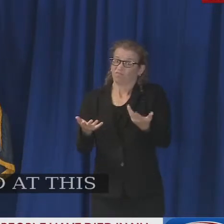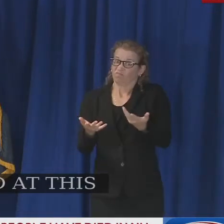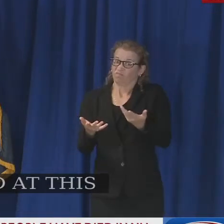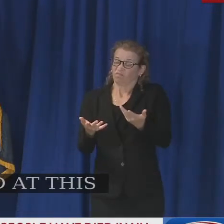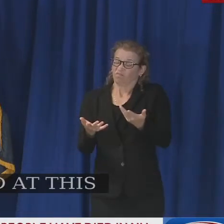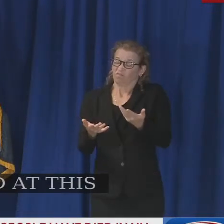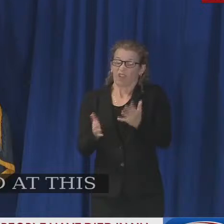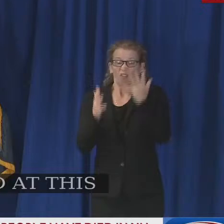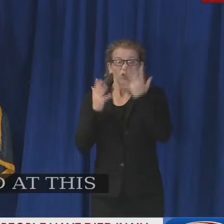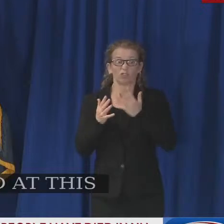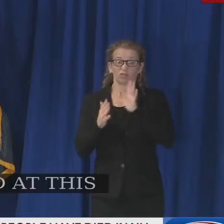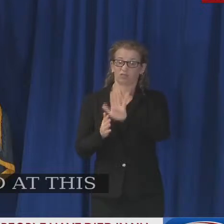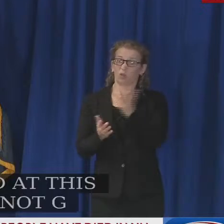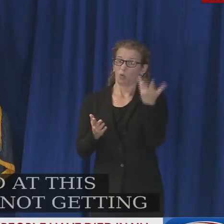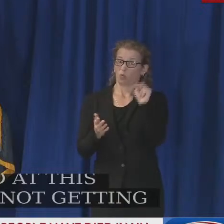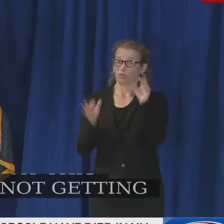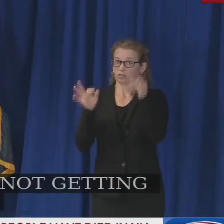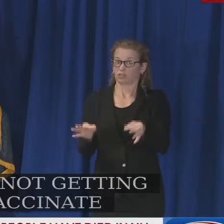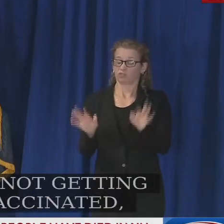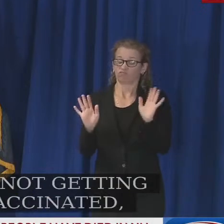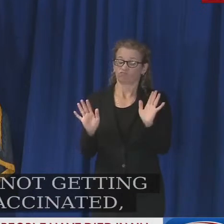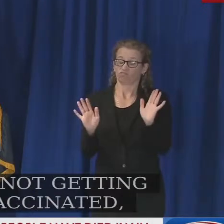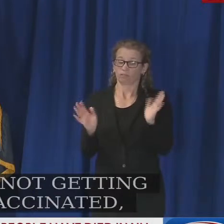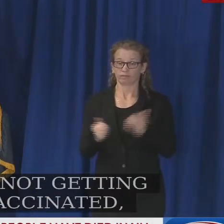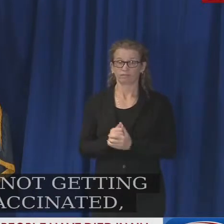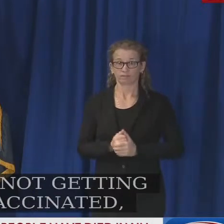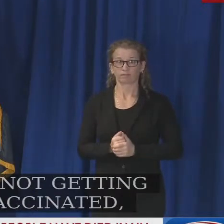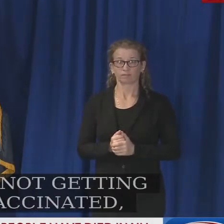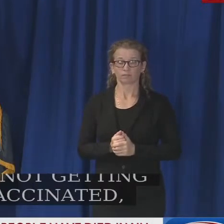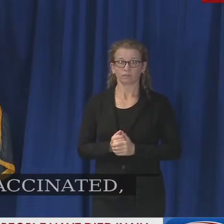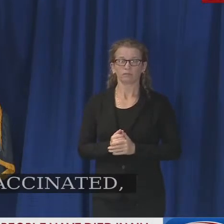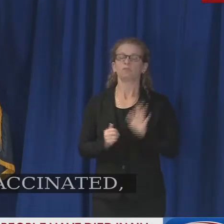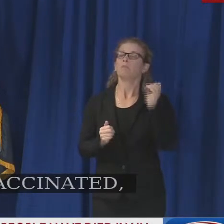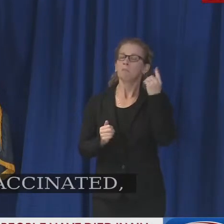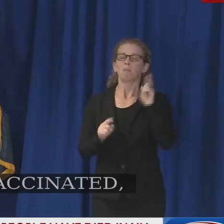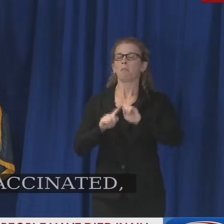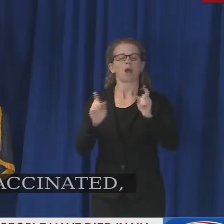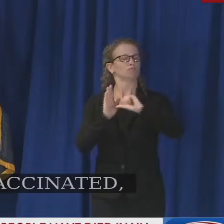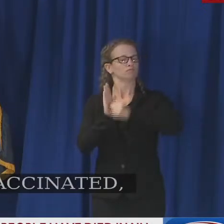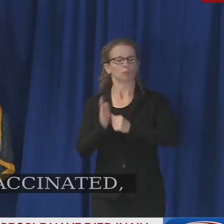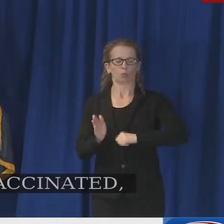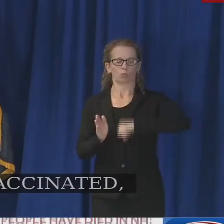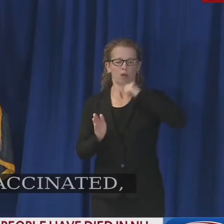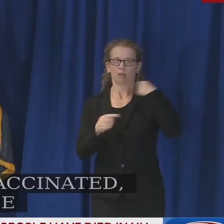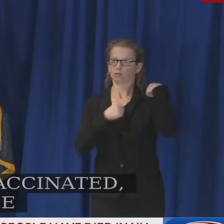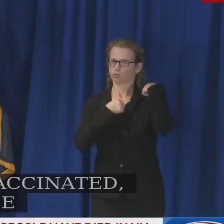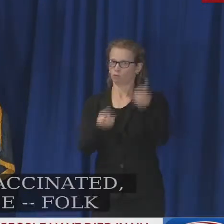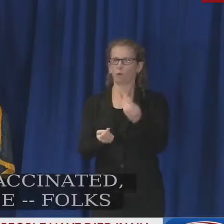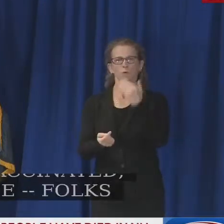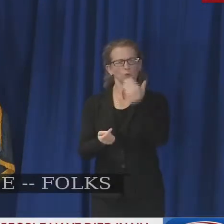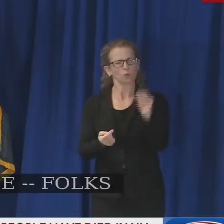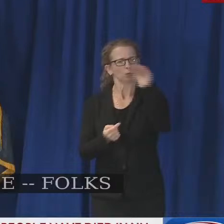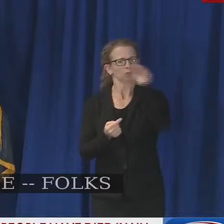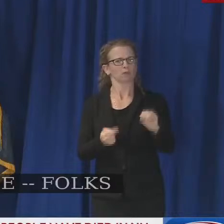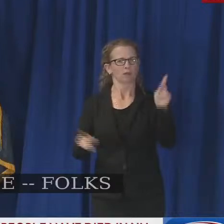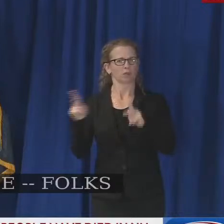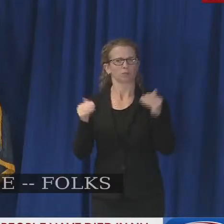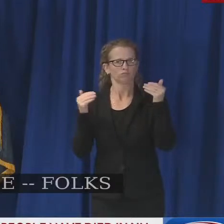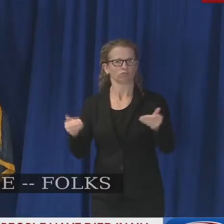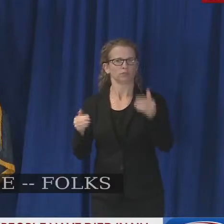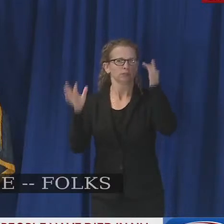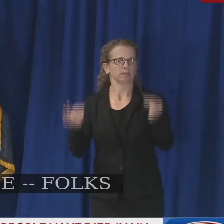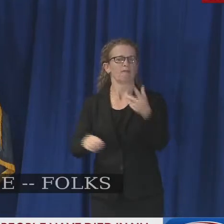that's their choice. And so again, we're very proud of the very good rate we've had so far, and we know there's more work to do.